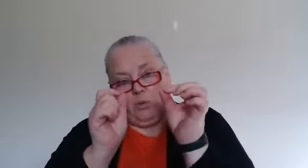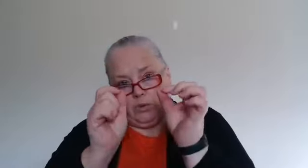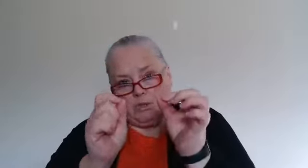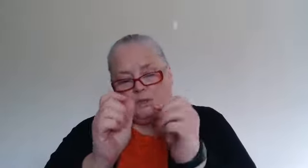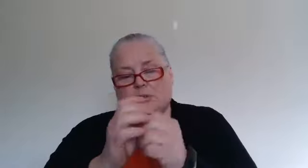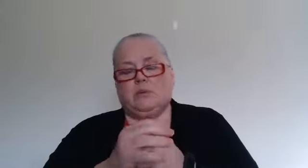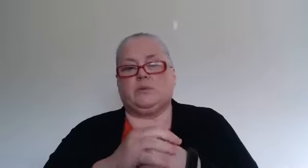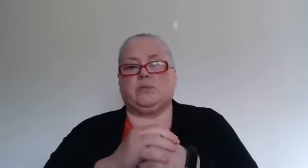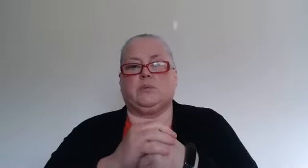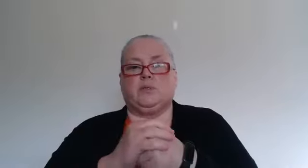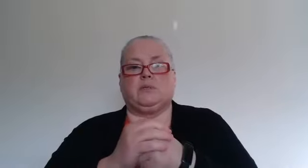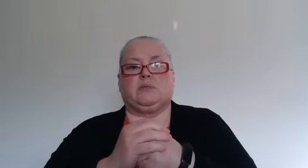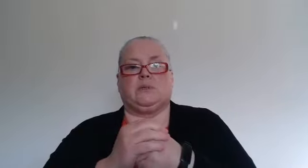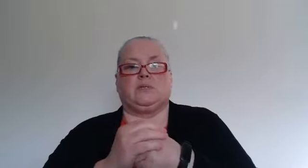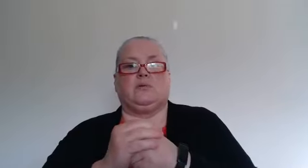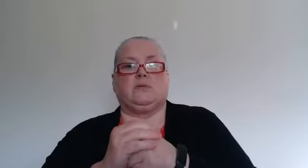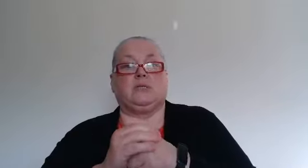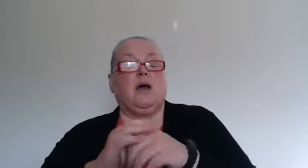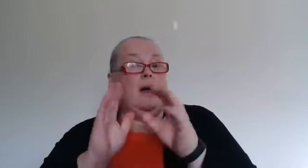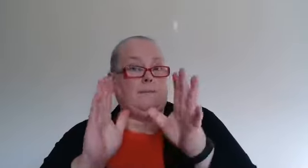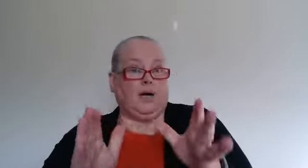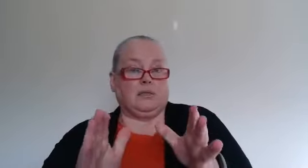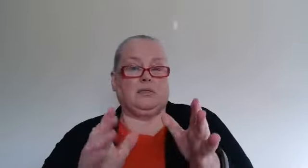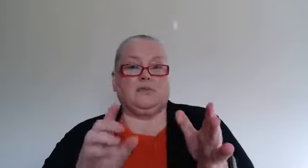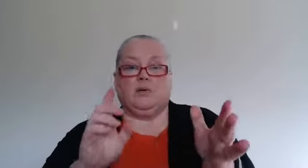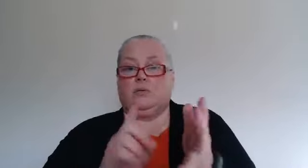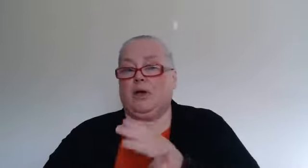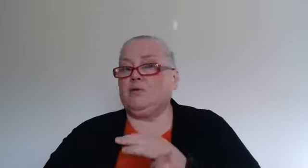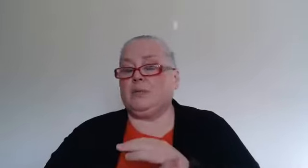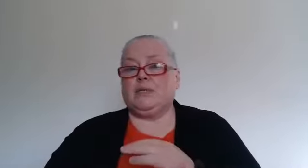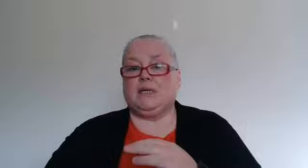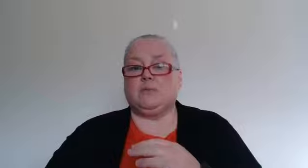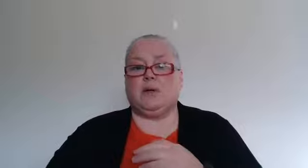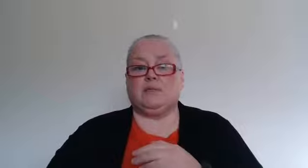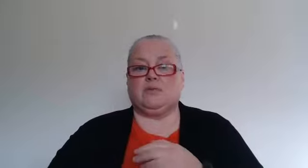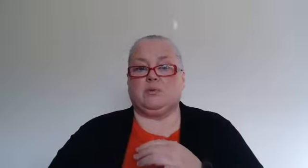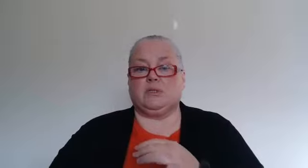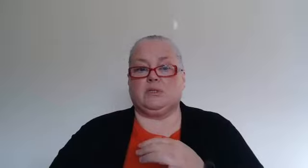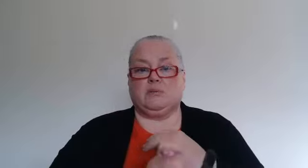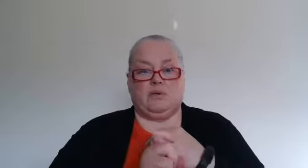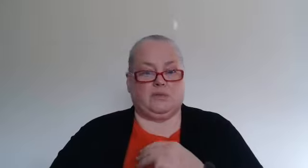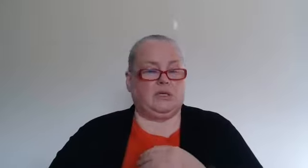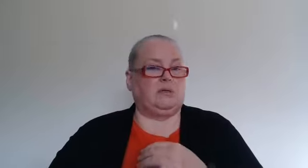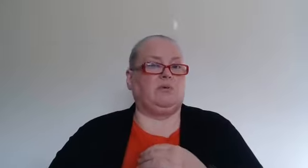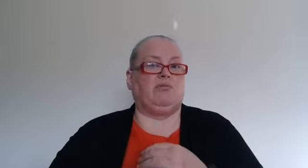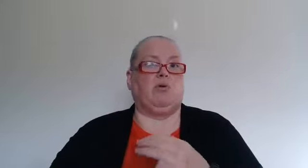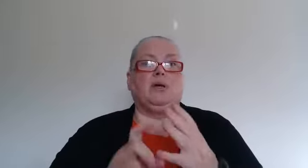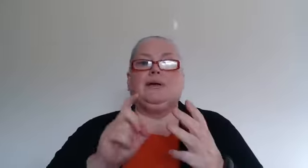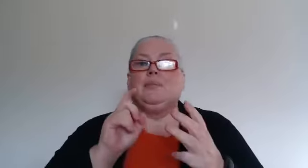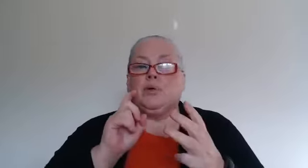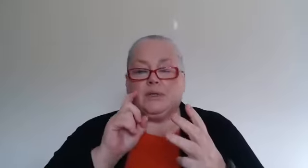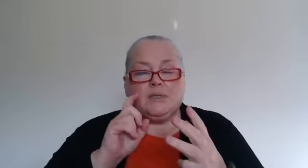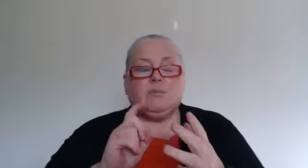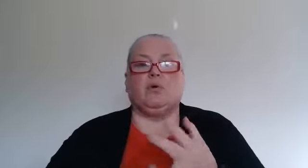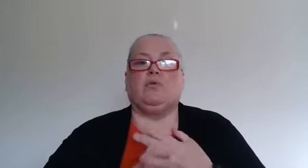word, as always, with support systems is always positive. So everybody needs a positive support system. I've said it before, but it is more